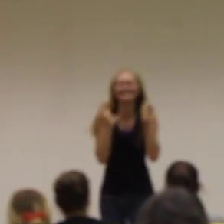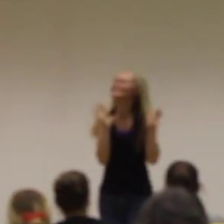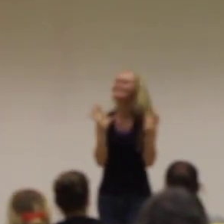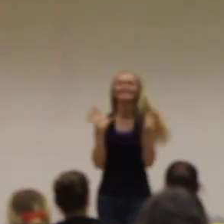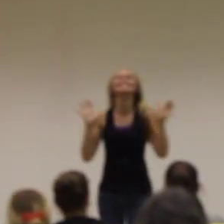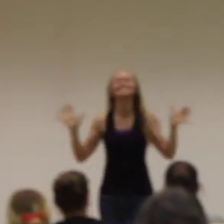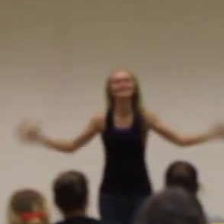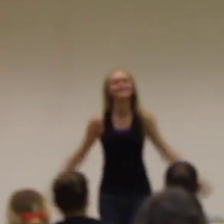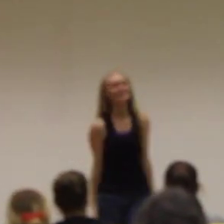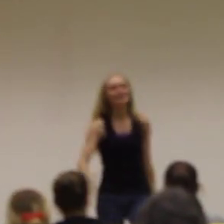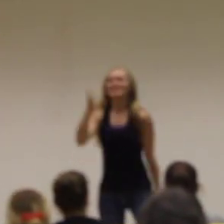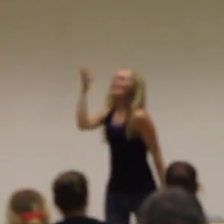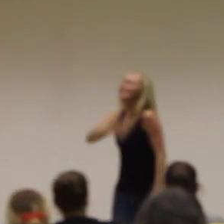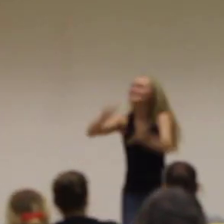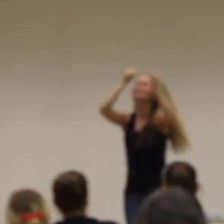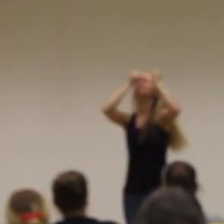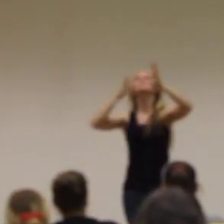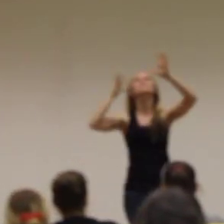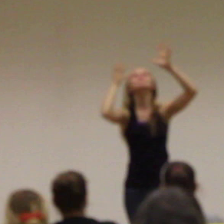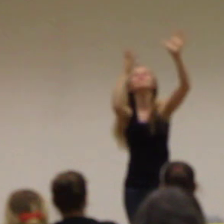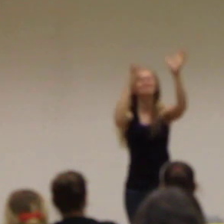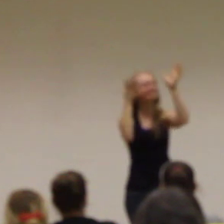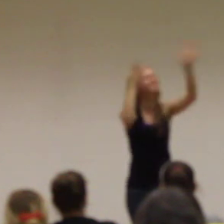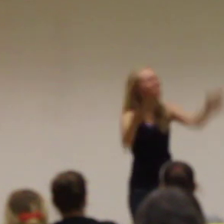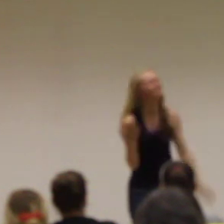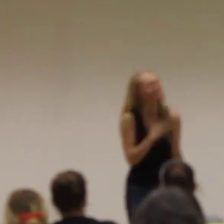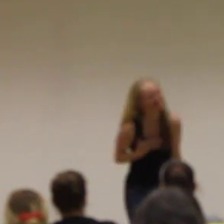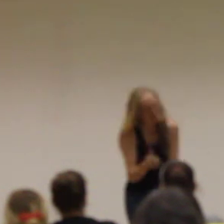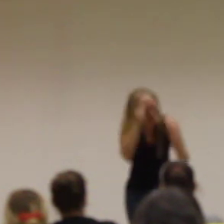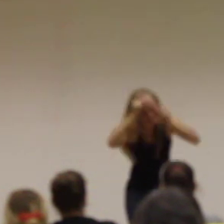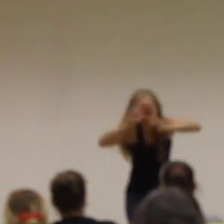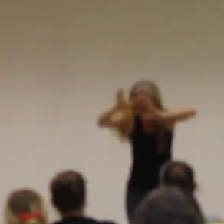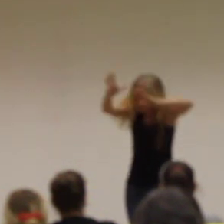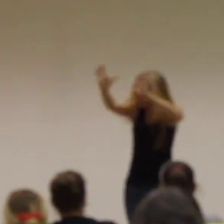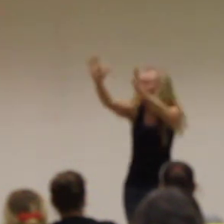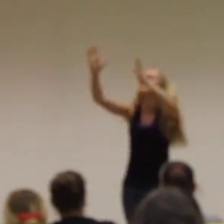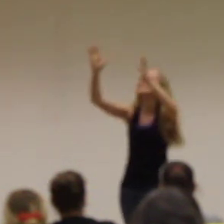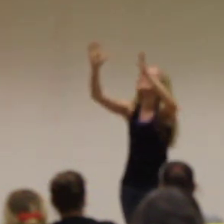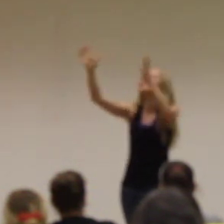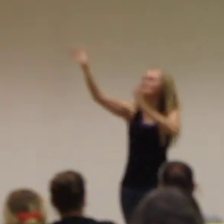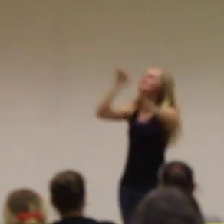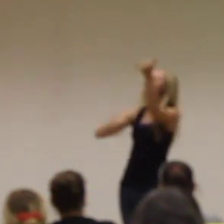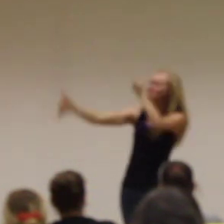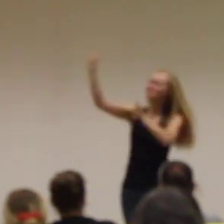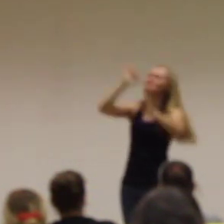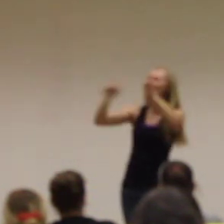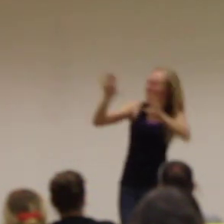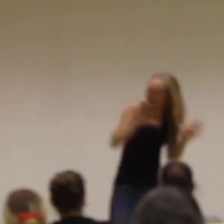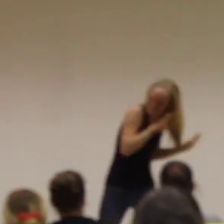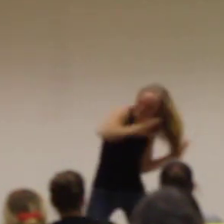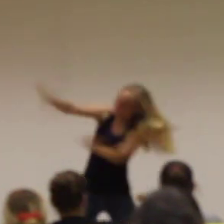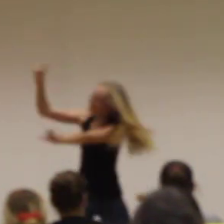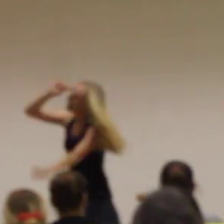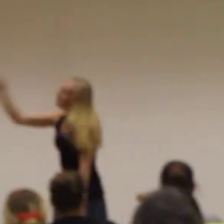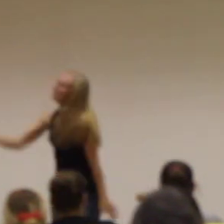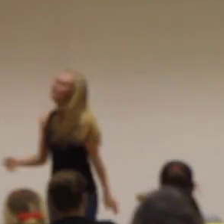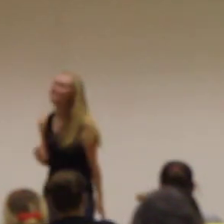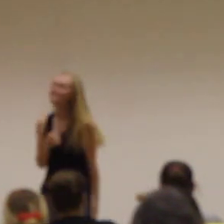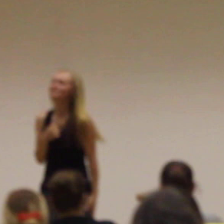can't let you go Oh, Father, please, Father The final down for the